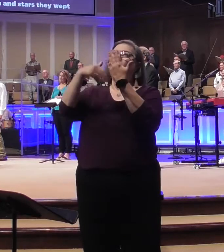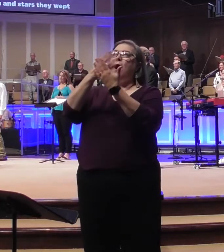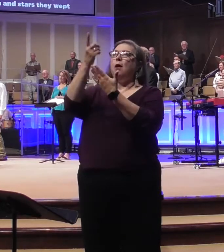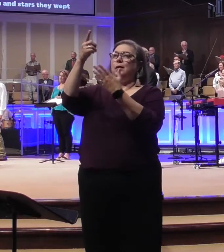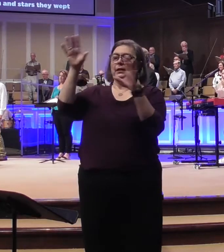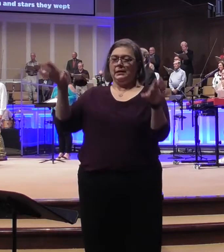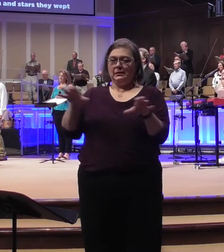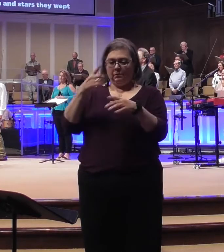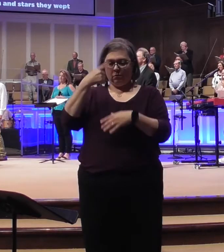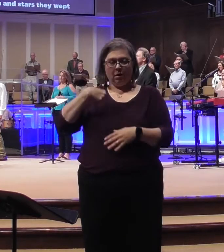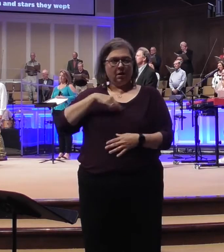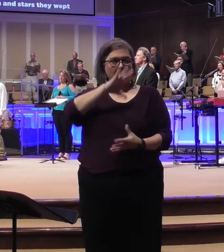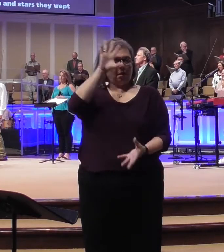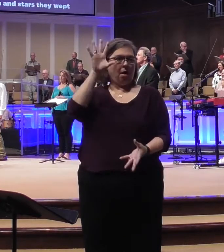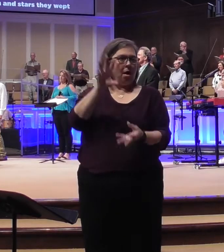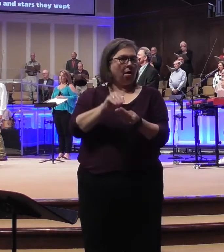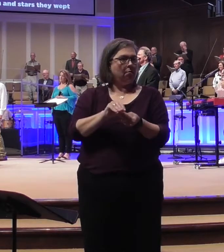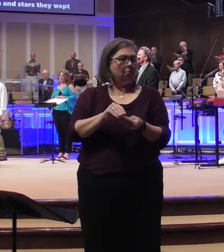us.